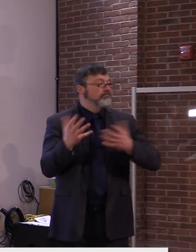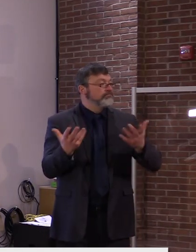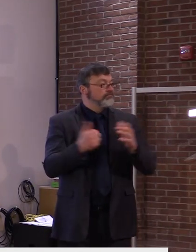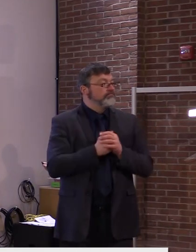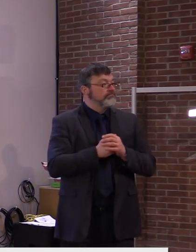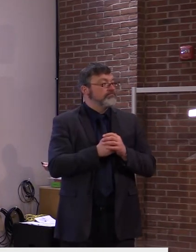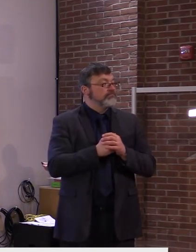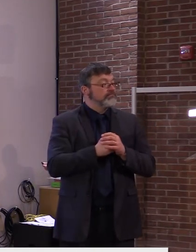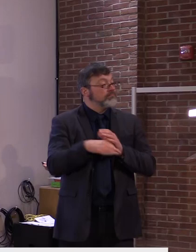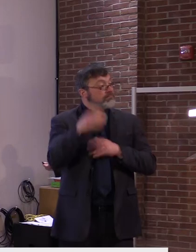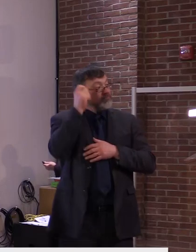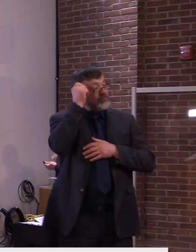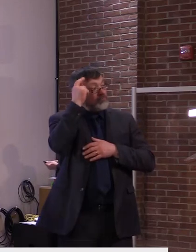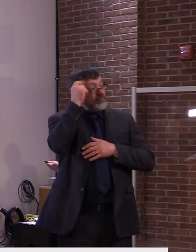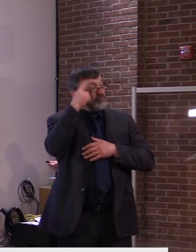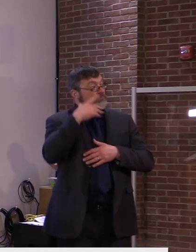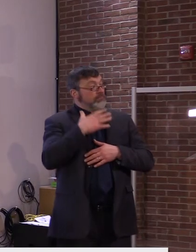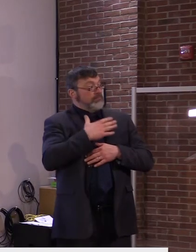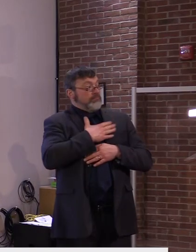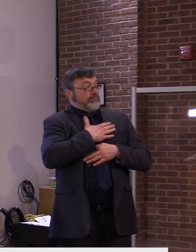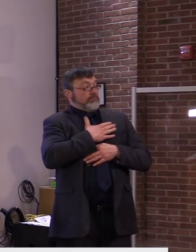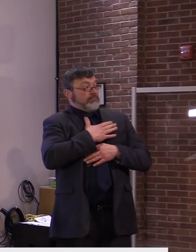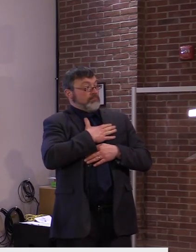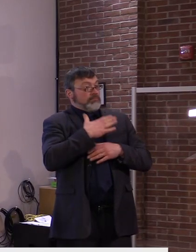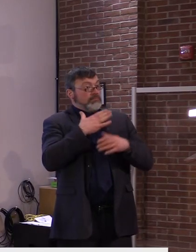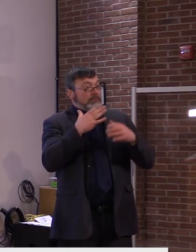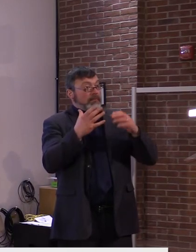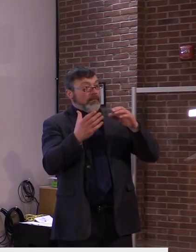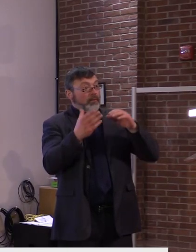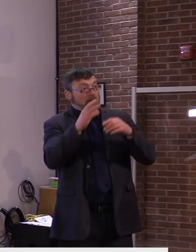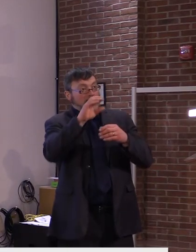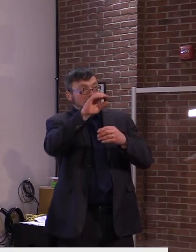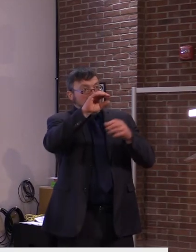slowed considerably from where it had been.